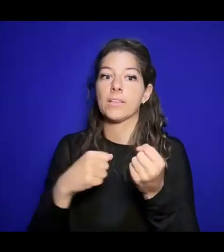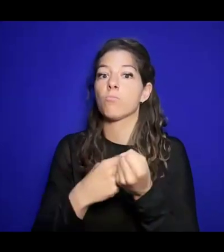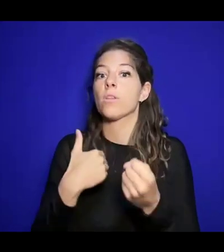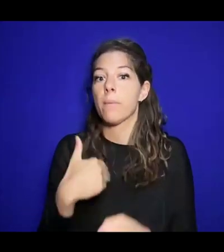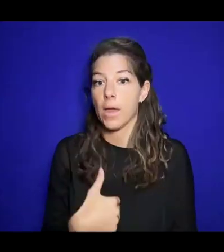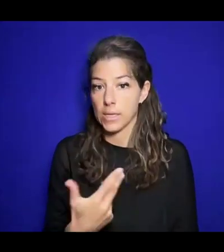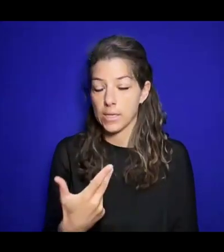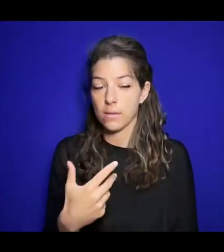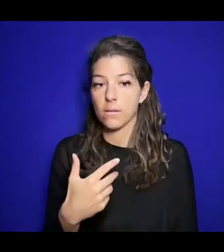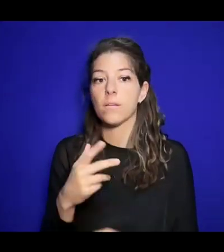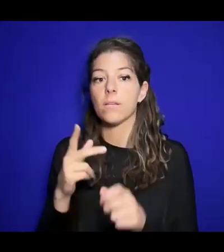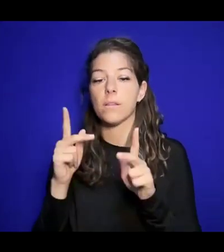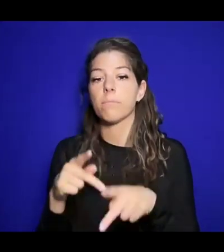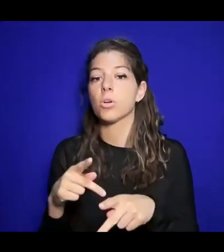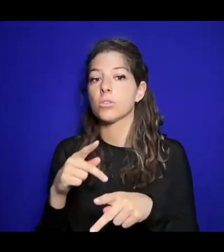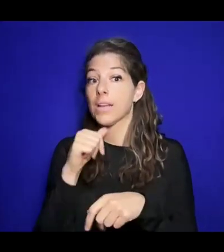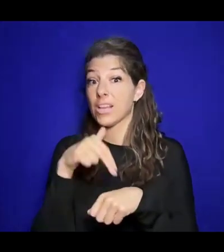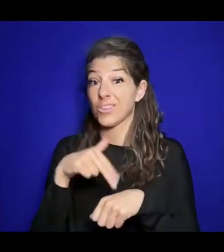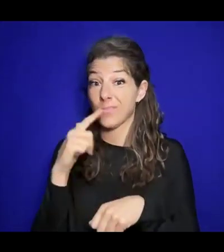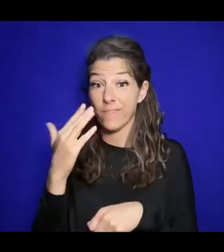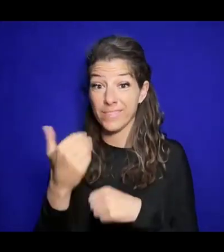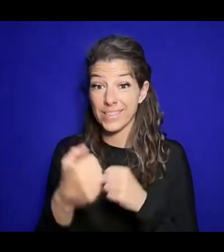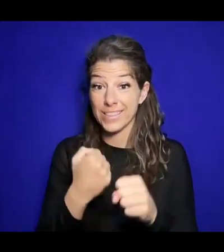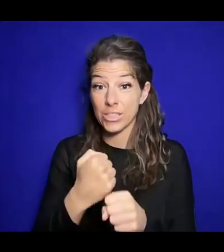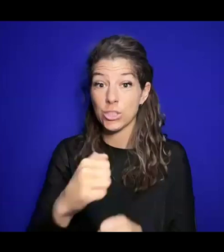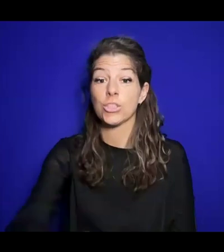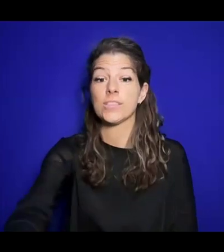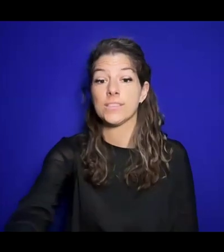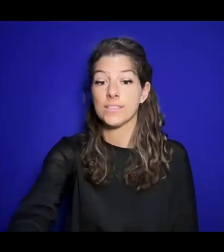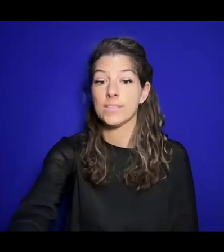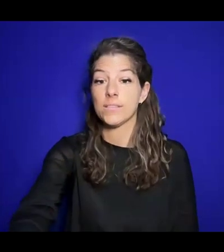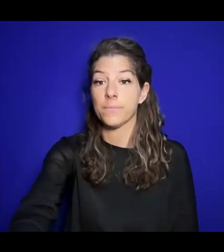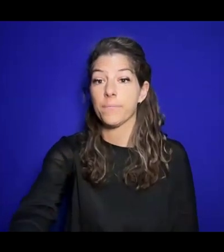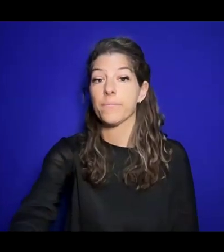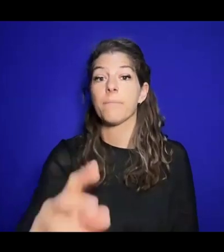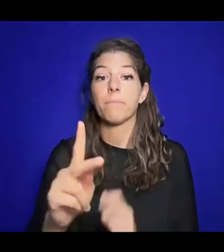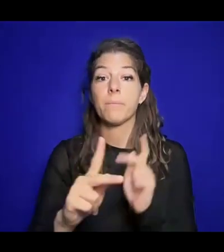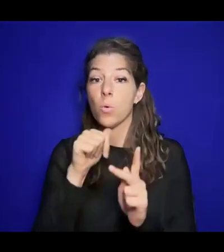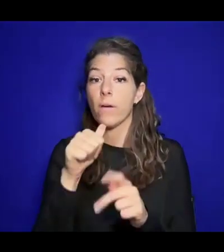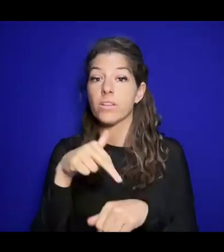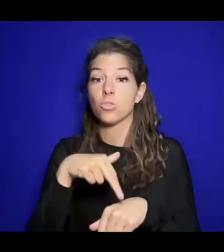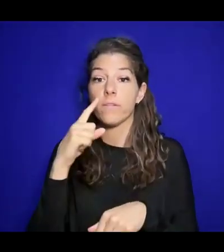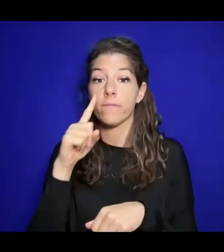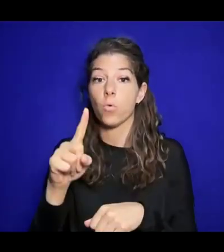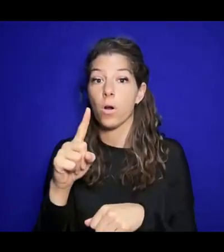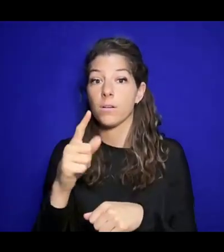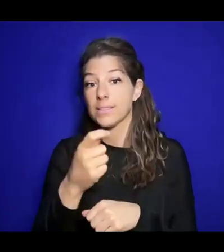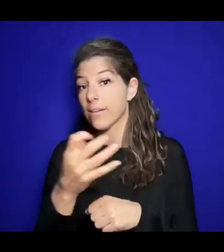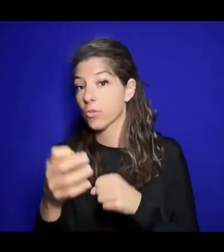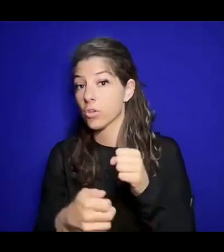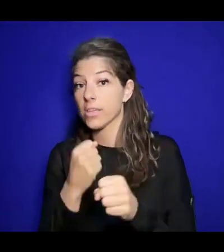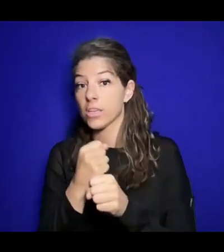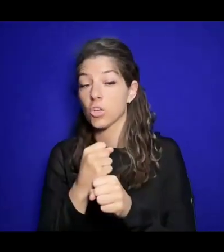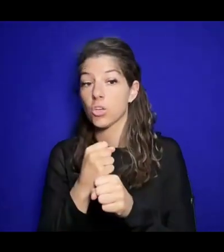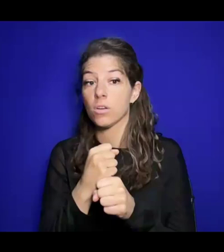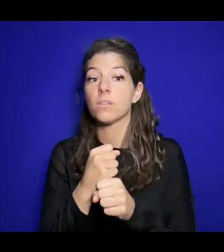body. This person hasn't stood for 15 years. People who haven't stood for a number of years can